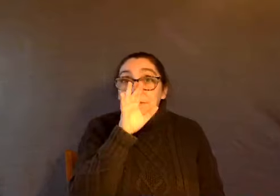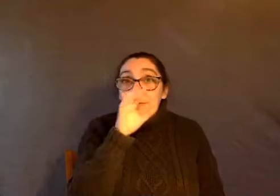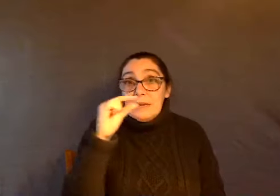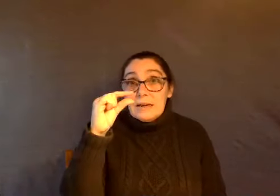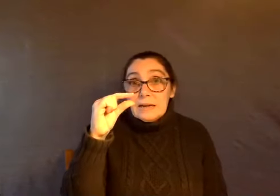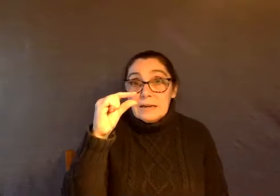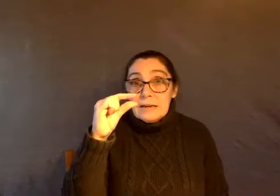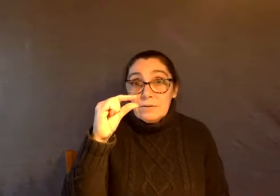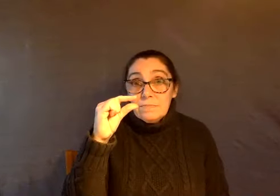Speak little.